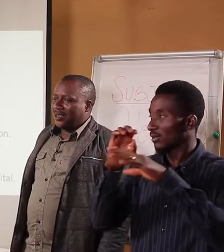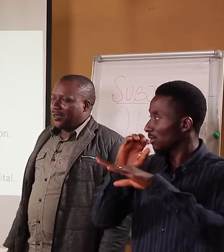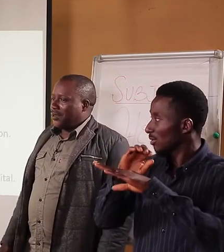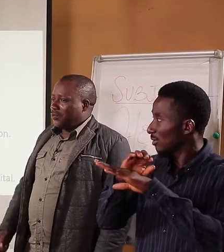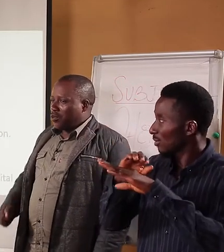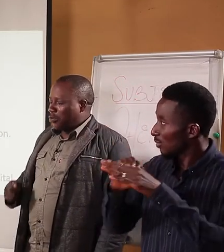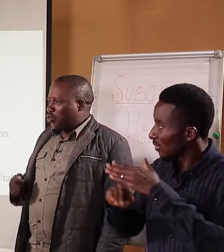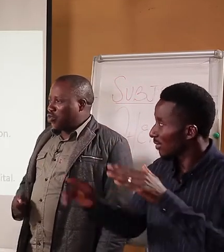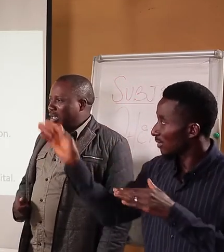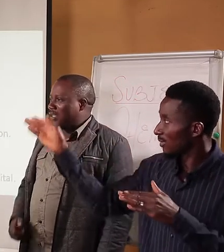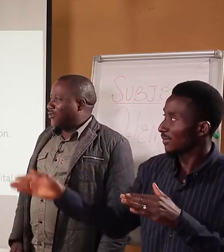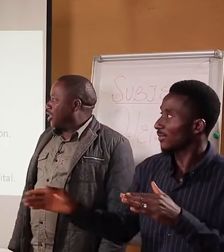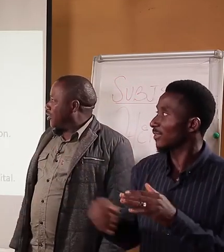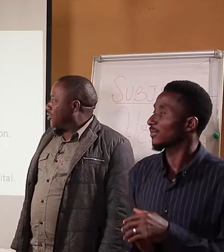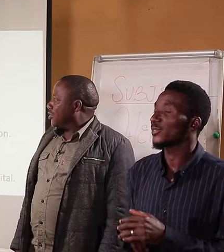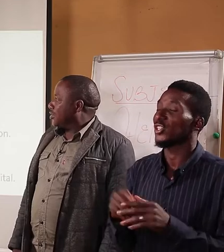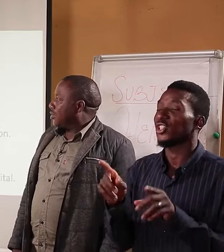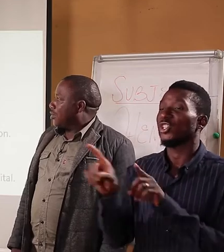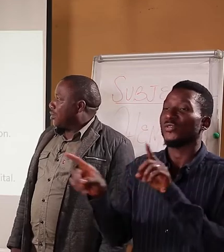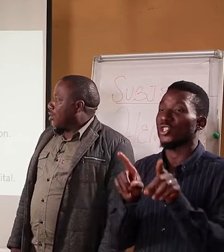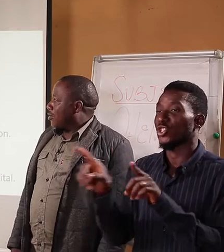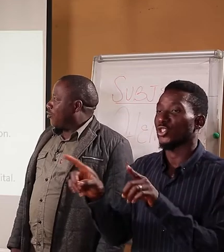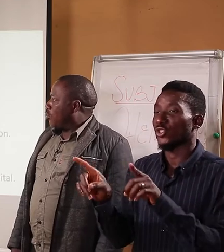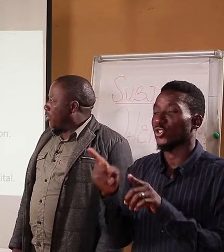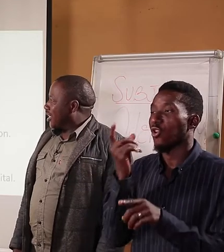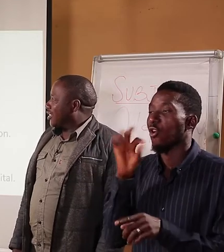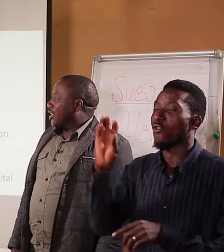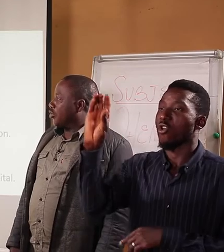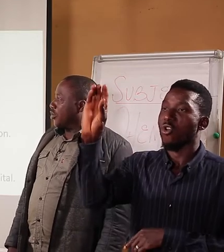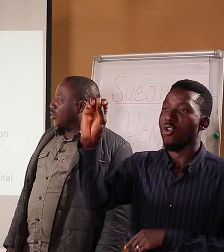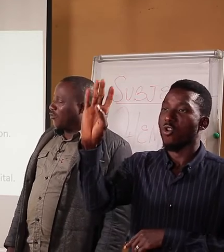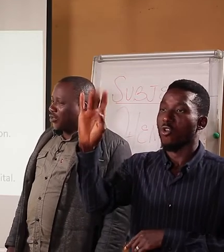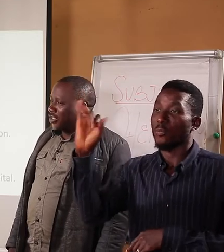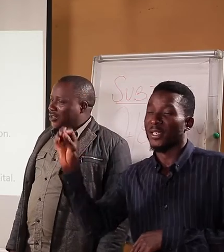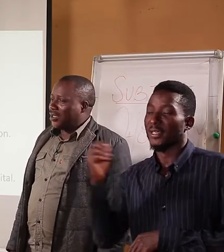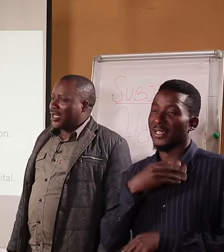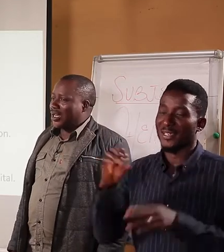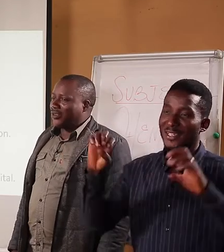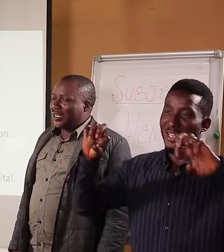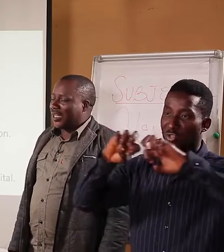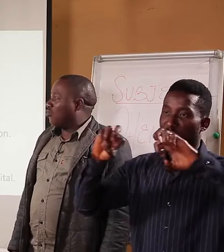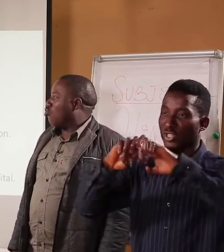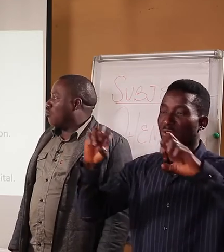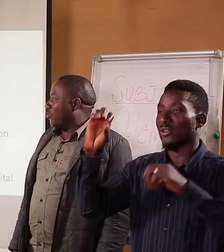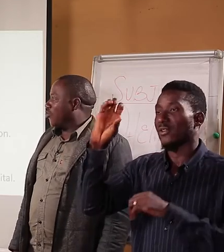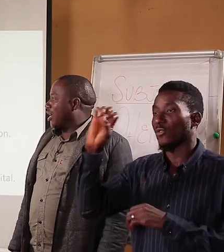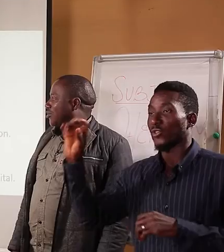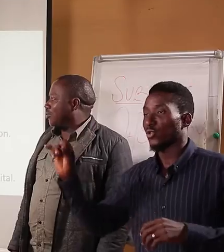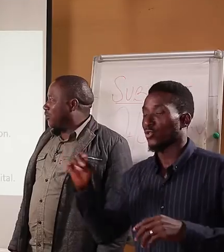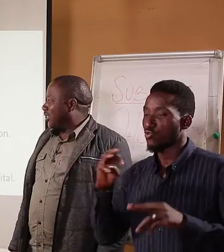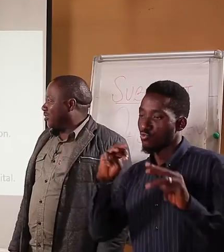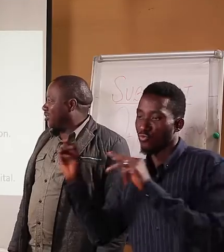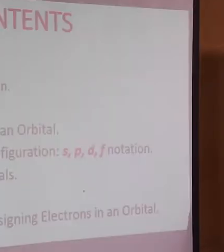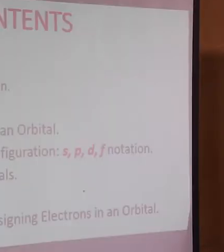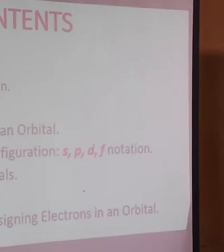content. We are going to look at the definitions of orbitals and electronic configuration. After that, we'll move to types